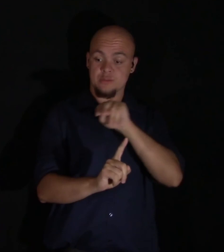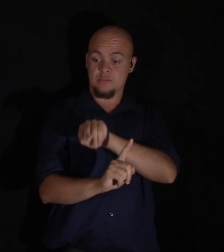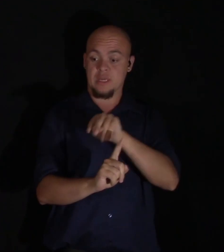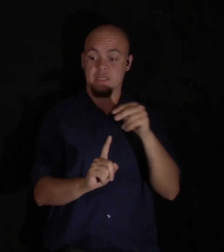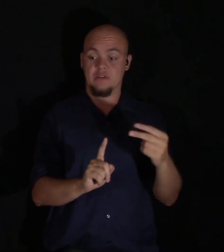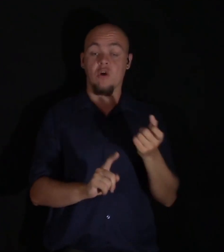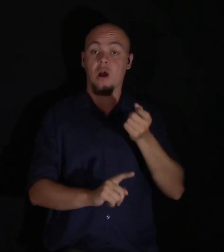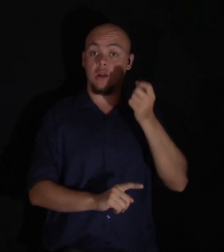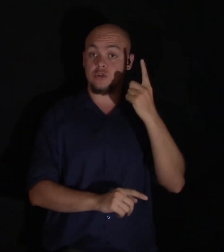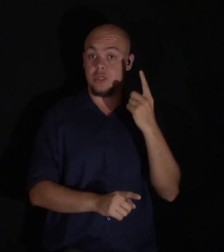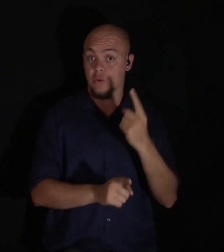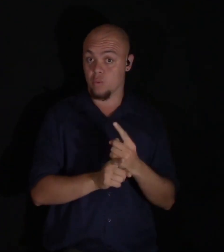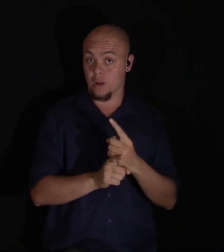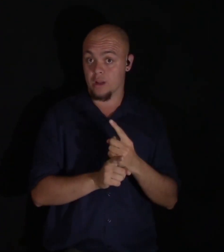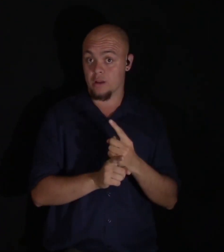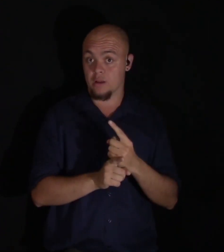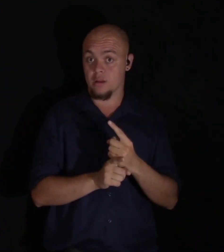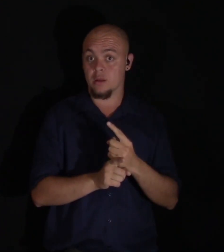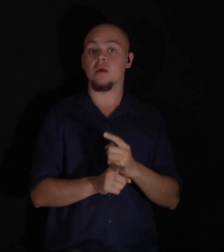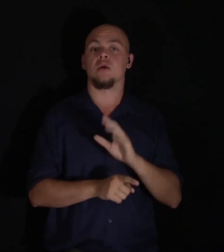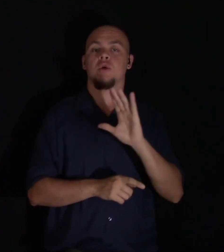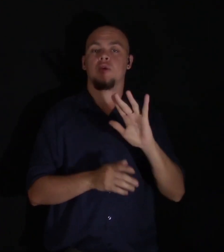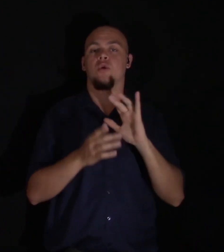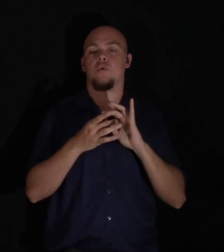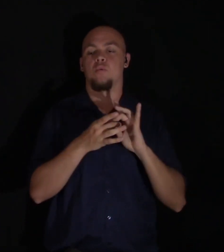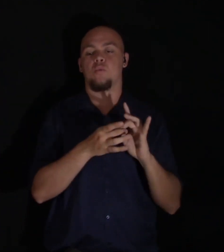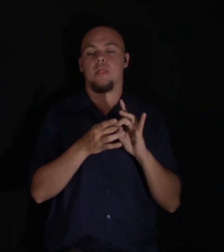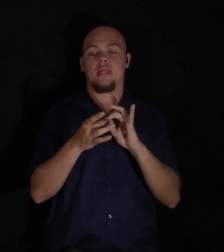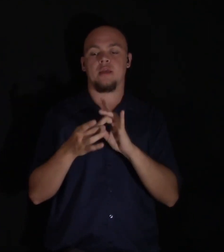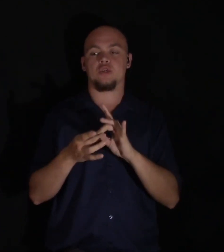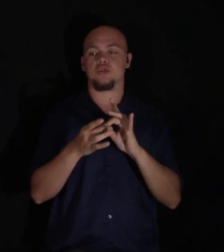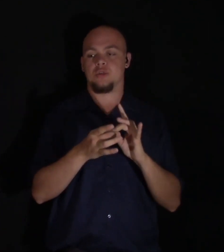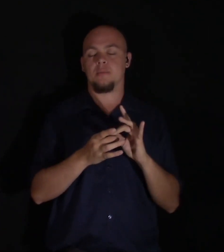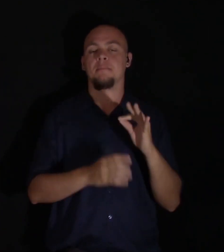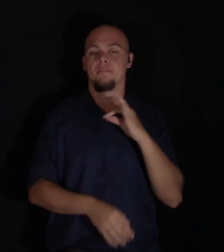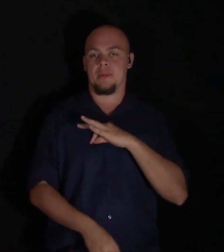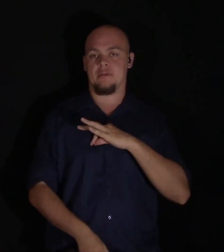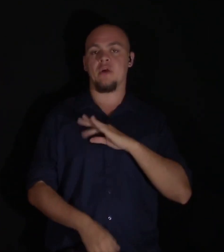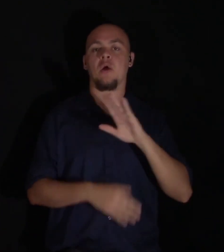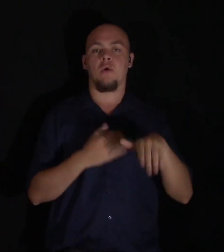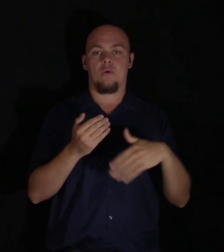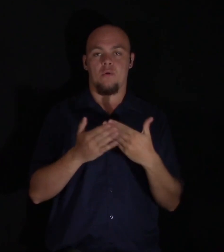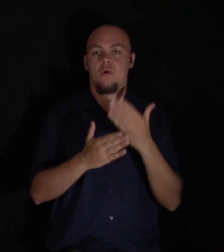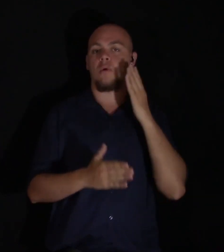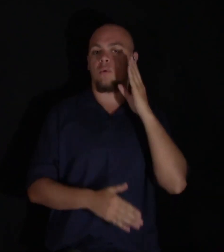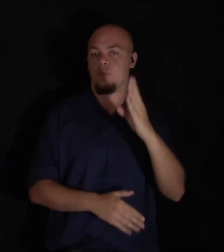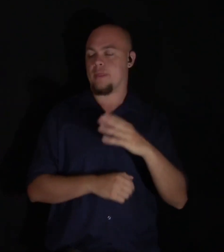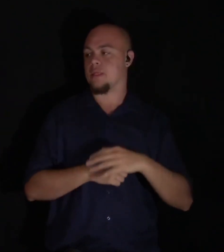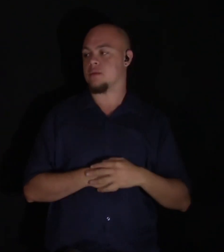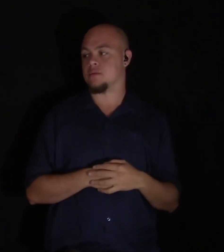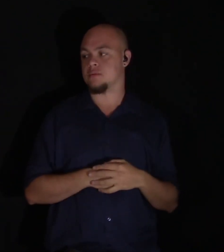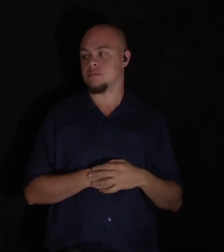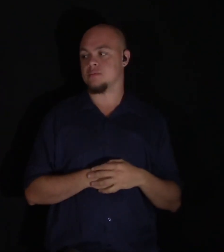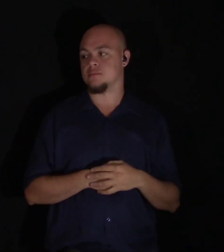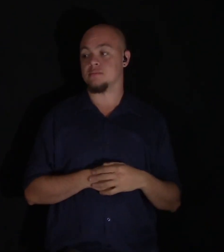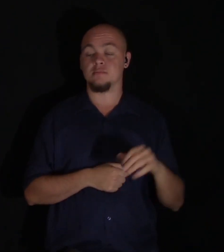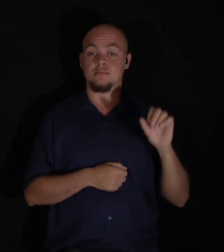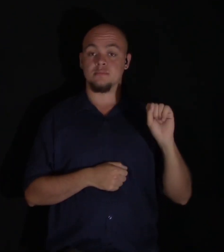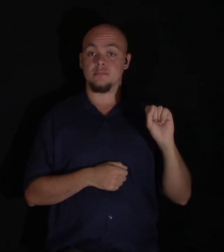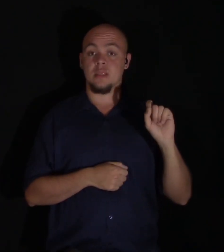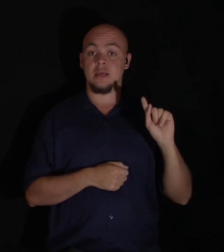right, all of your relationships will benefit. And